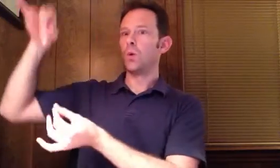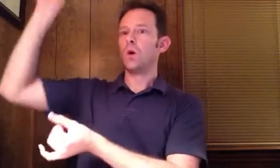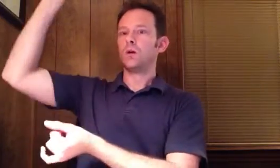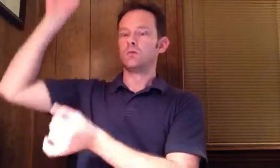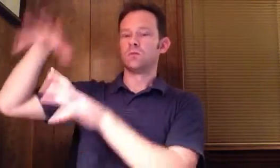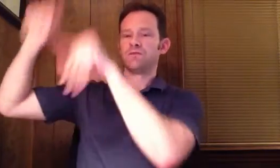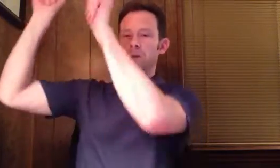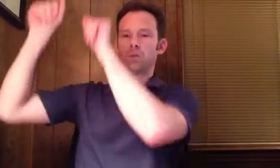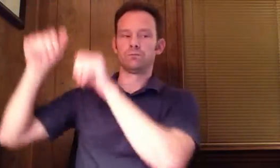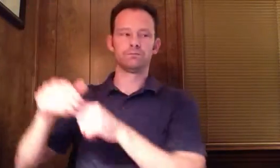Decomposition.